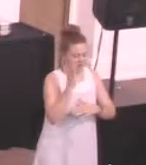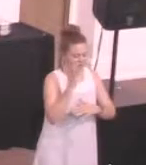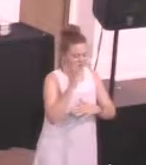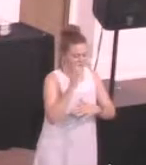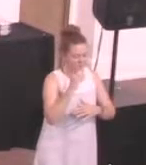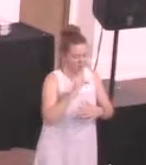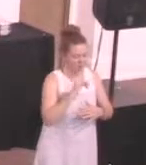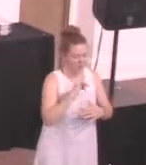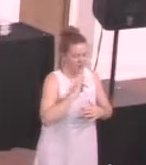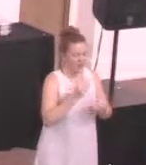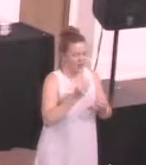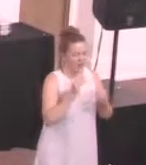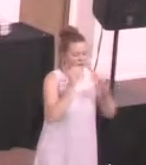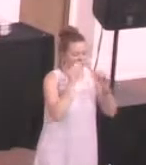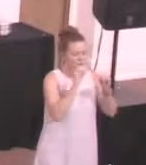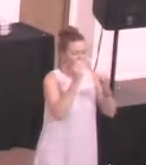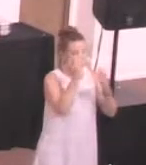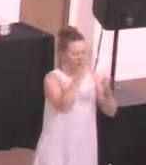I put you in charge now.